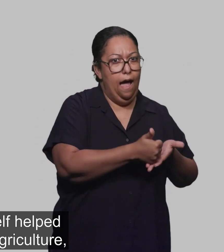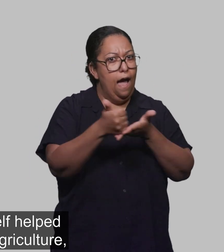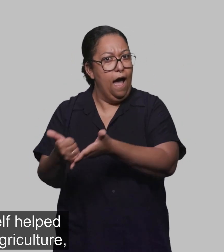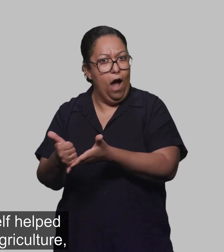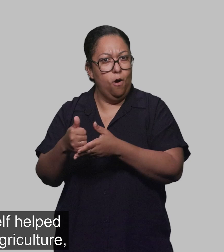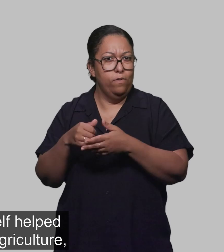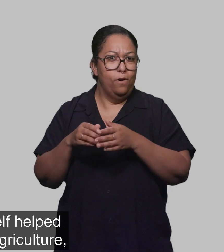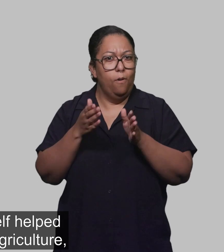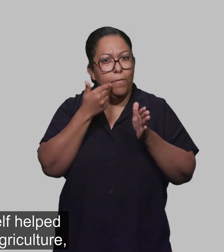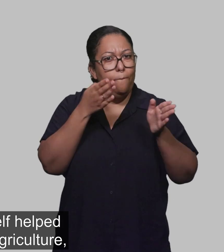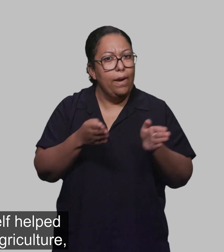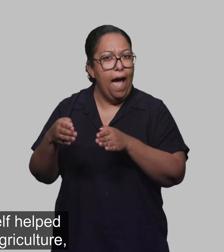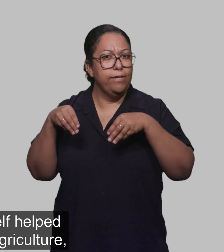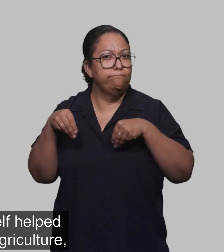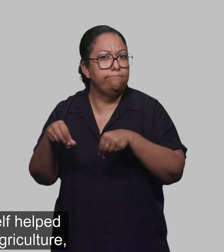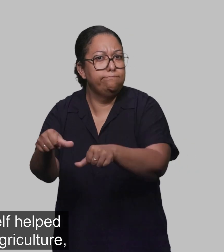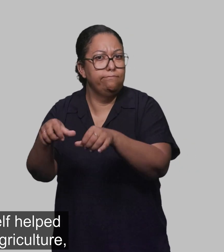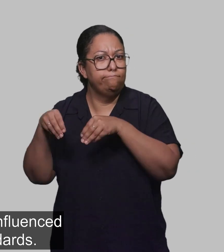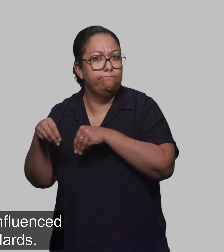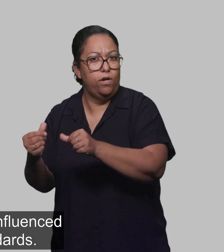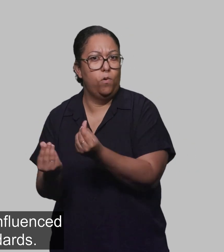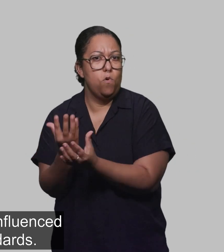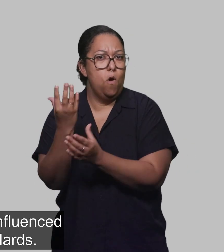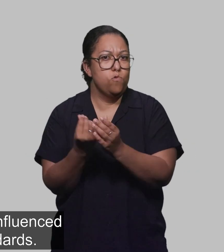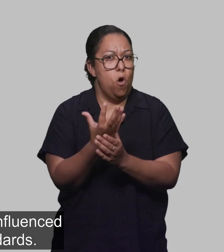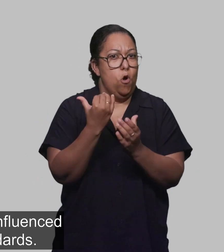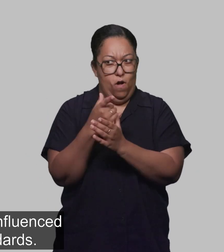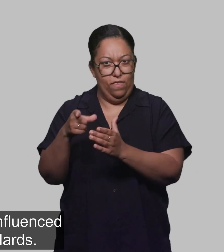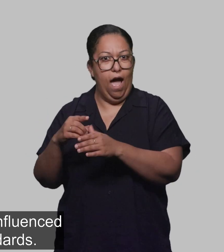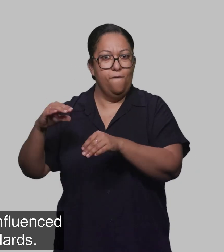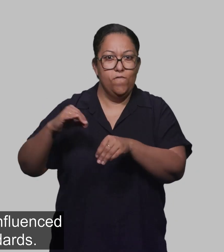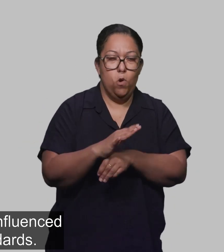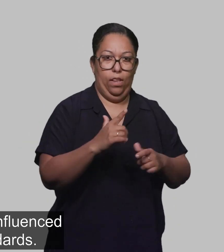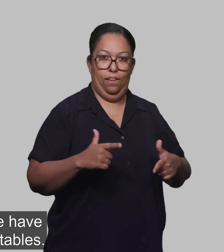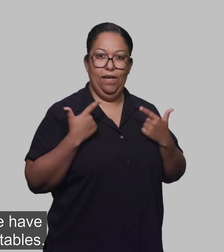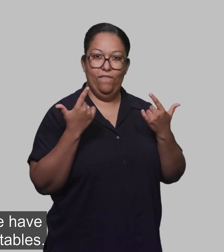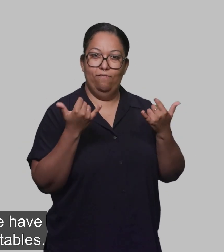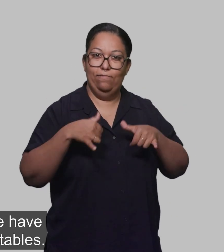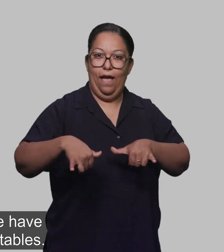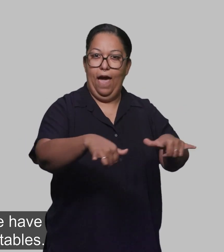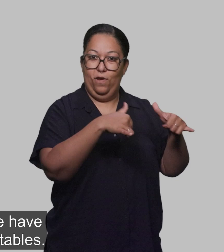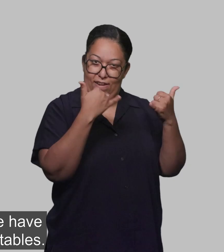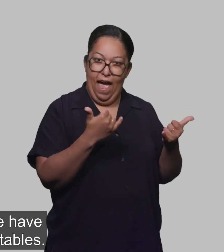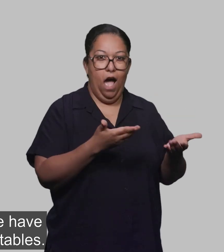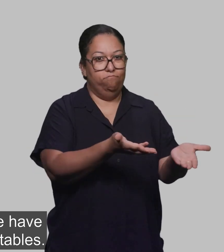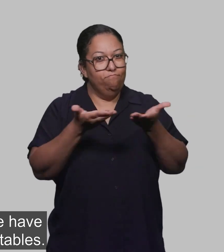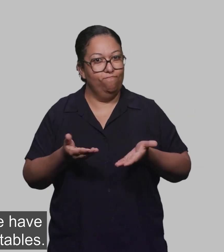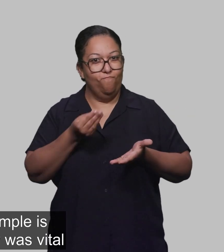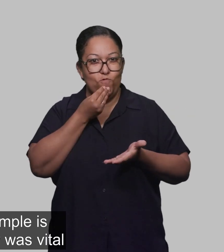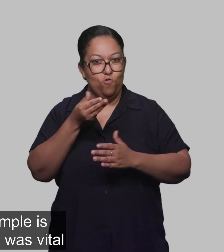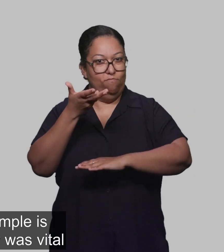itself helped to better plan agriculture, which in turn influenced living standards, and now we have food on our